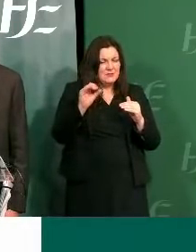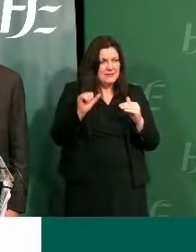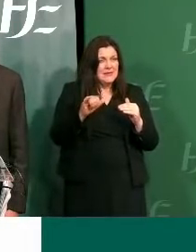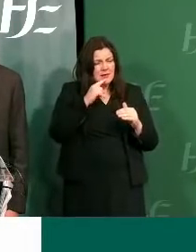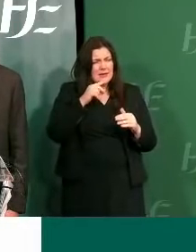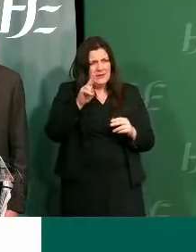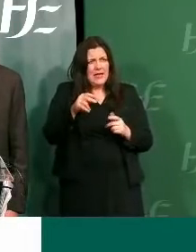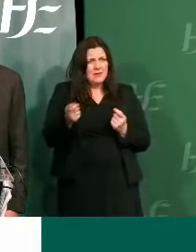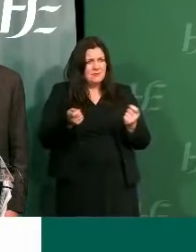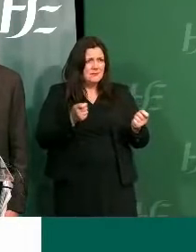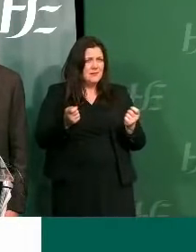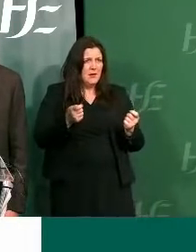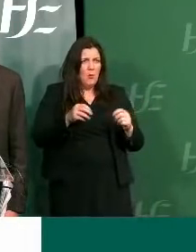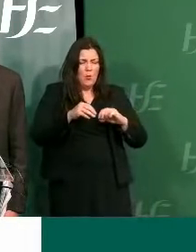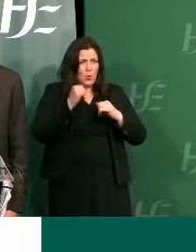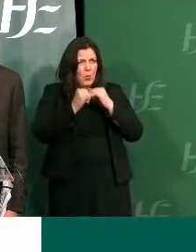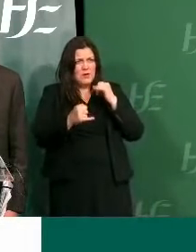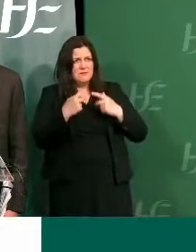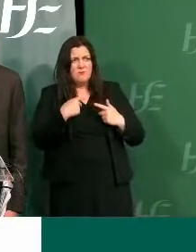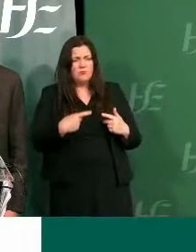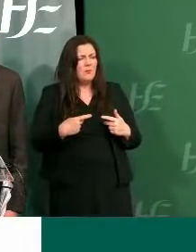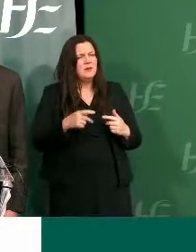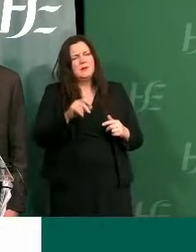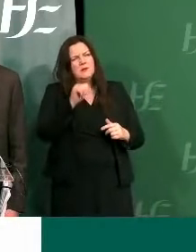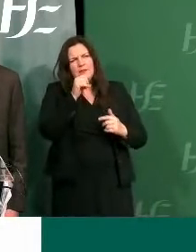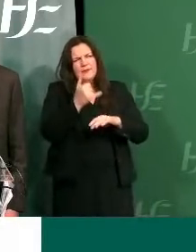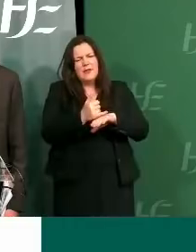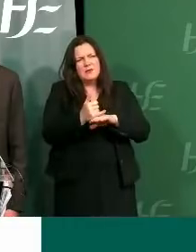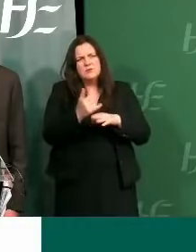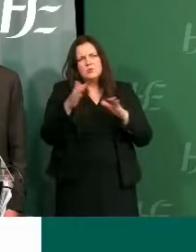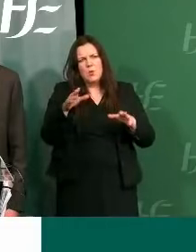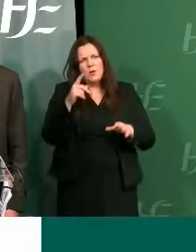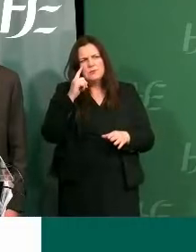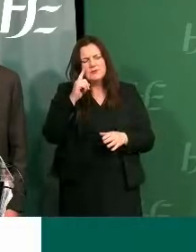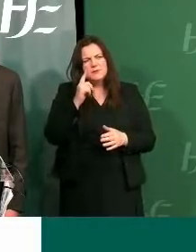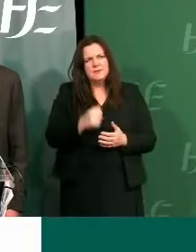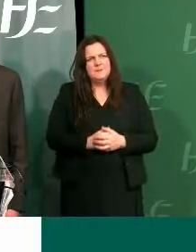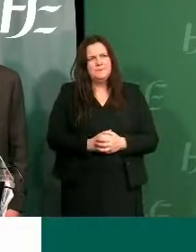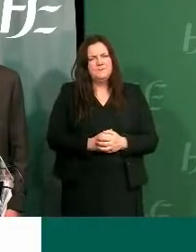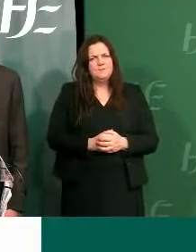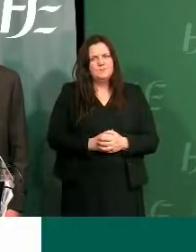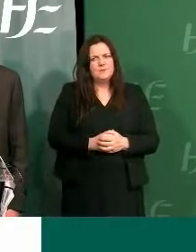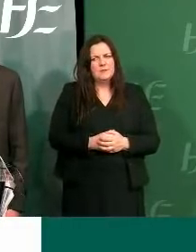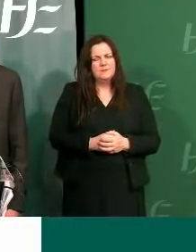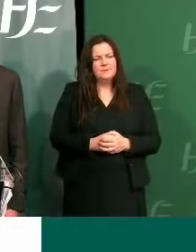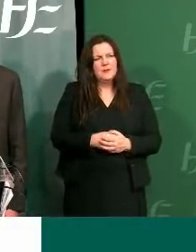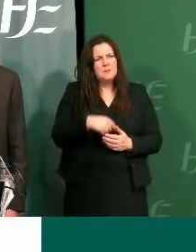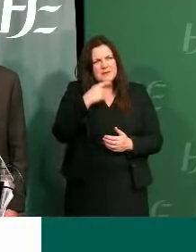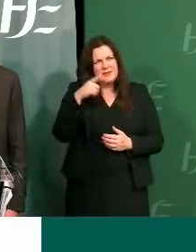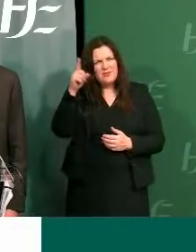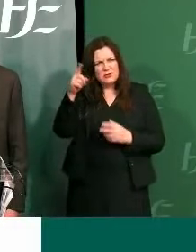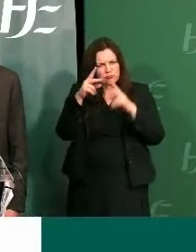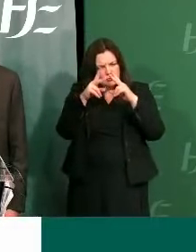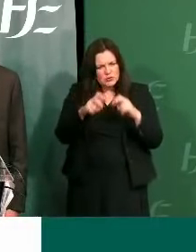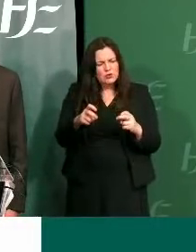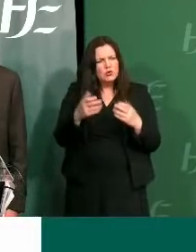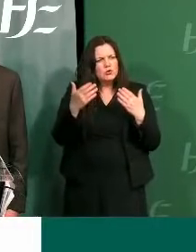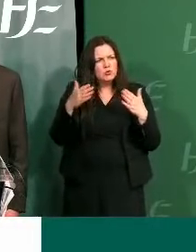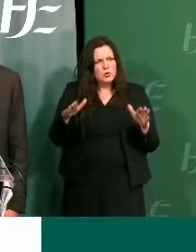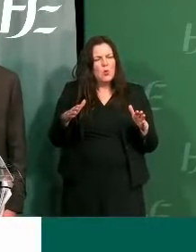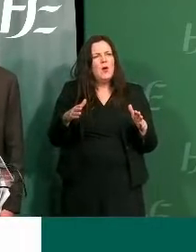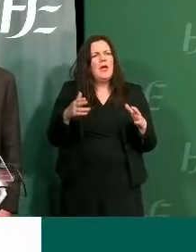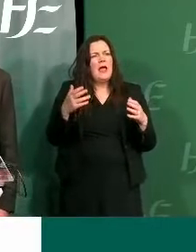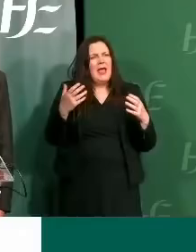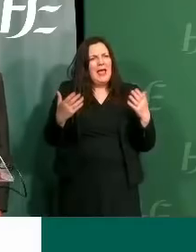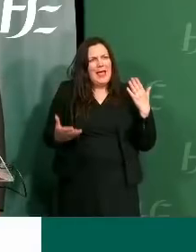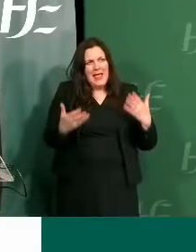vulnerable you are. So I'll show that shortly. So it is a proxy perhaps for, it's obviously one measure